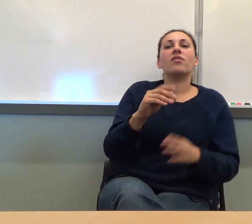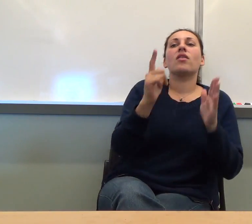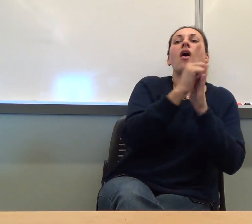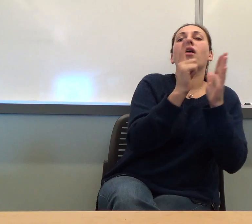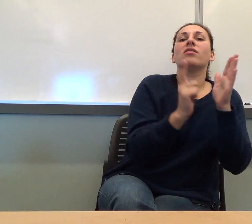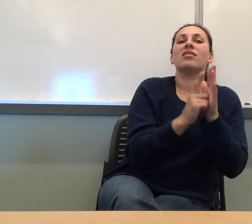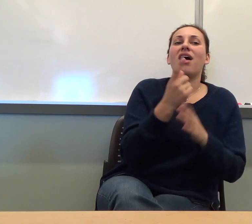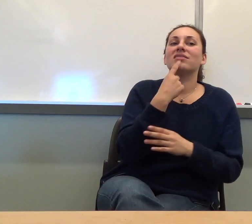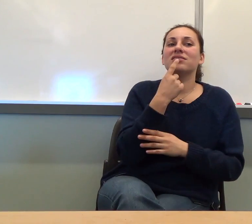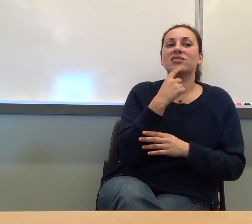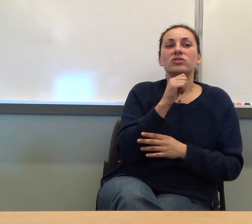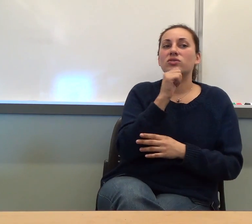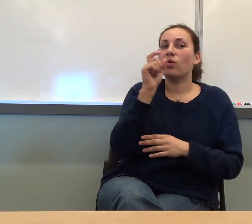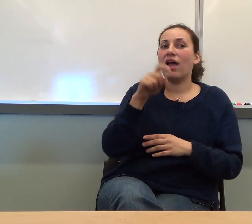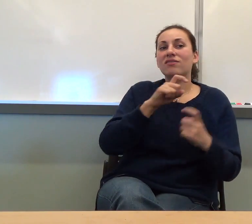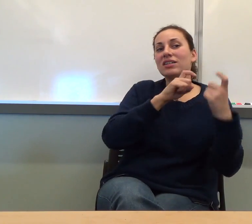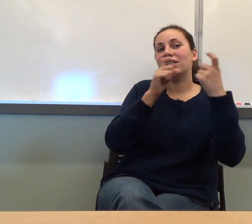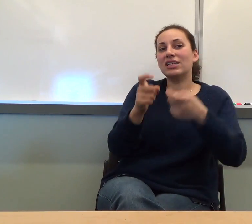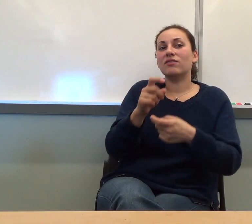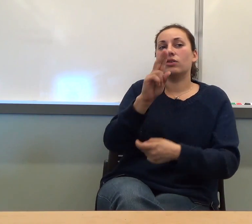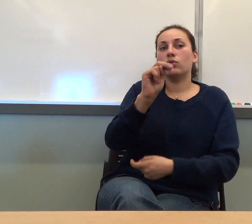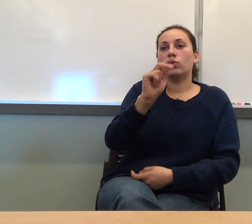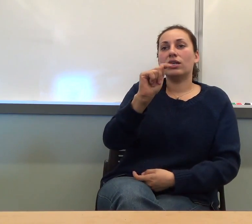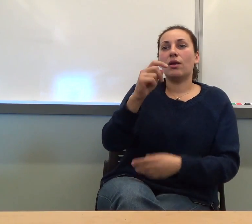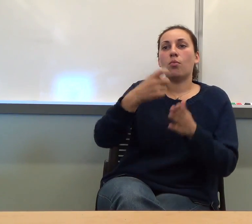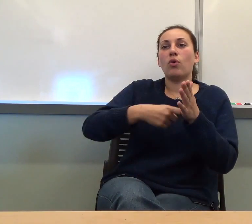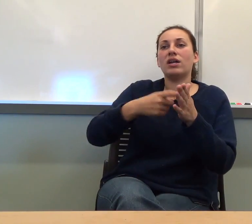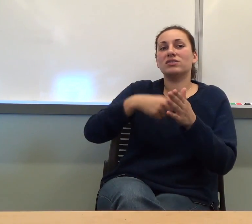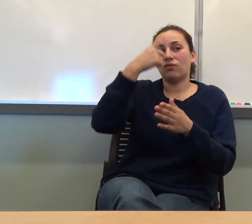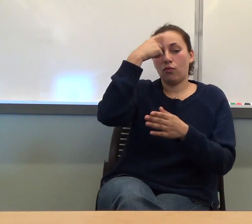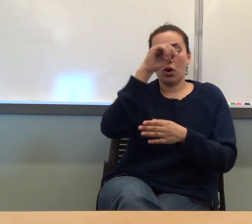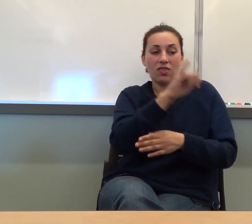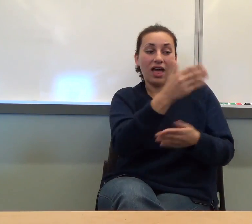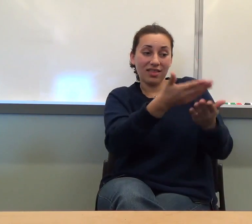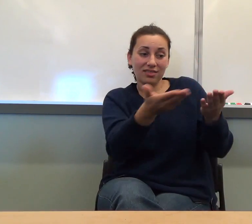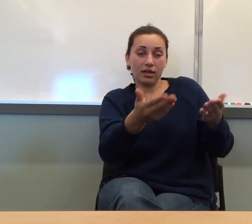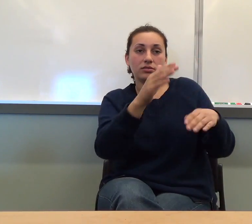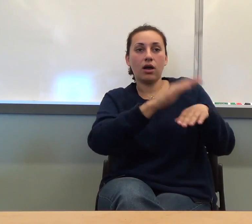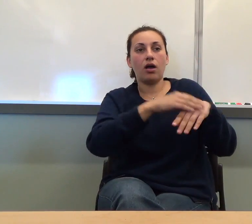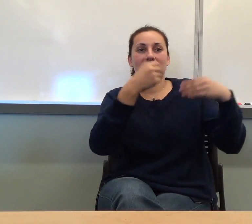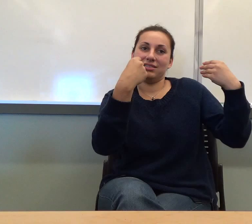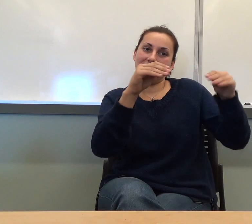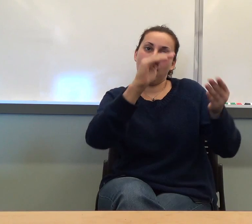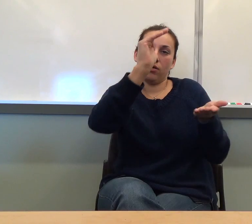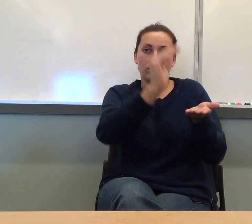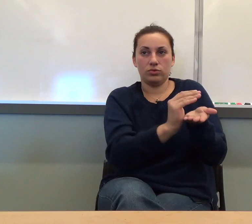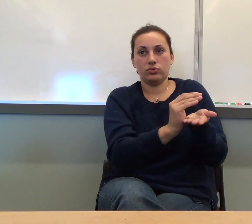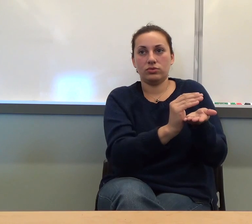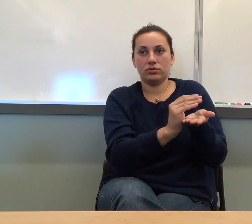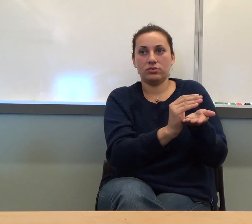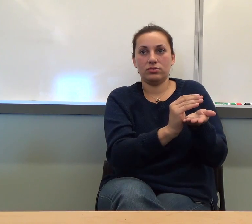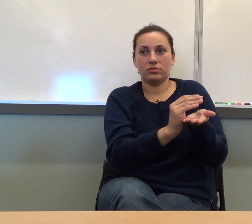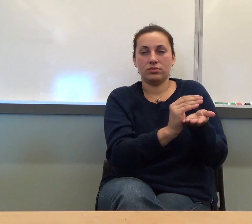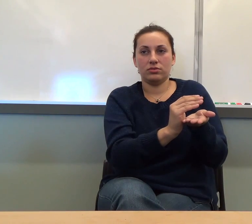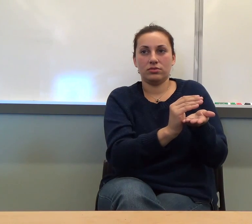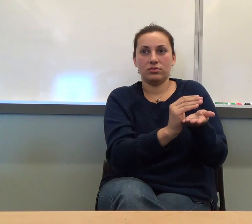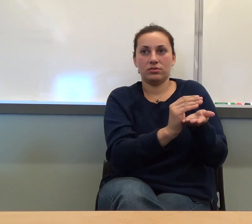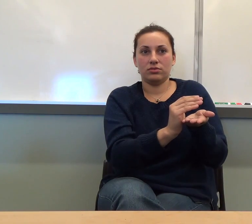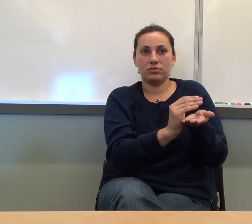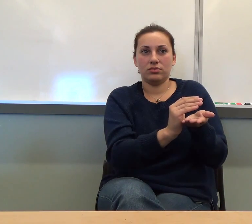item. You know, so it's on sale. Well, is it on sale enough to go